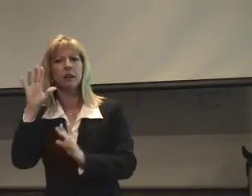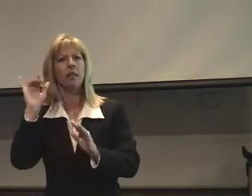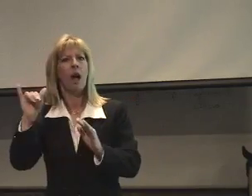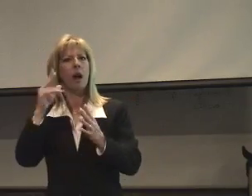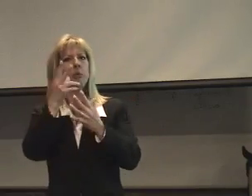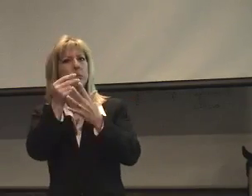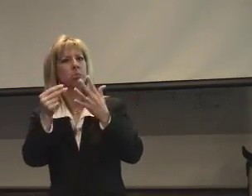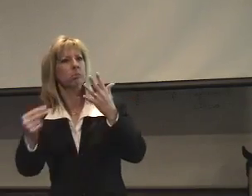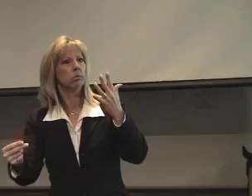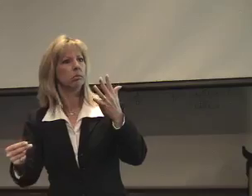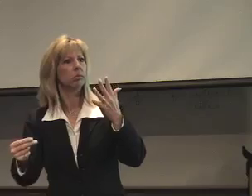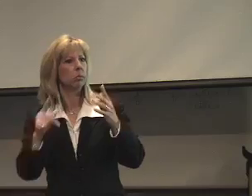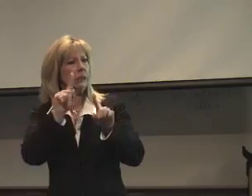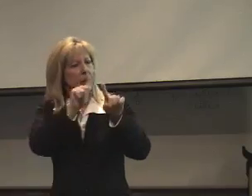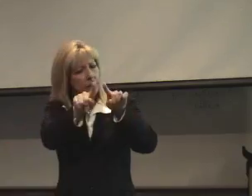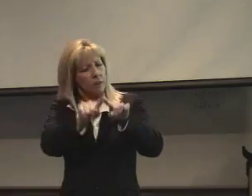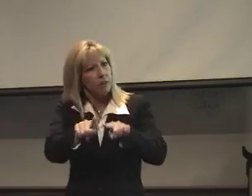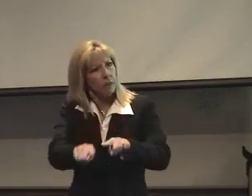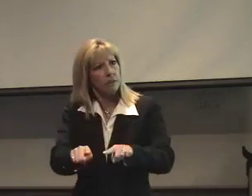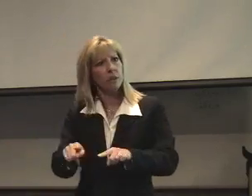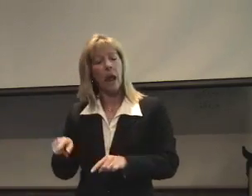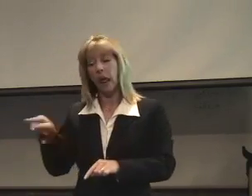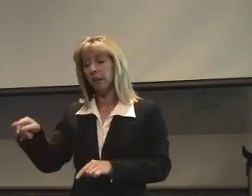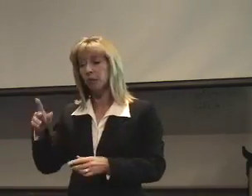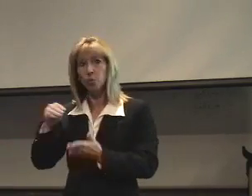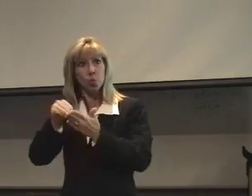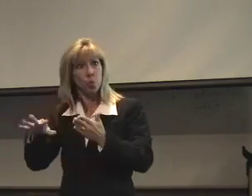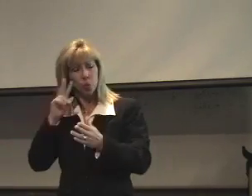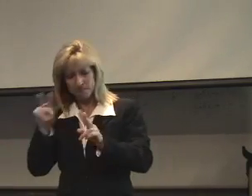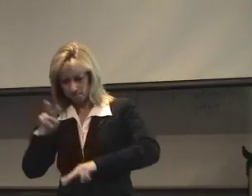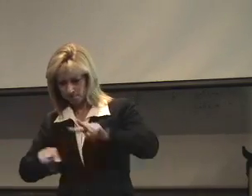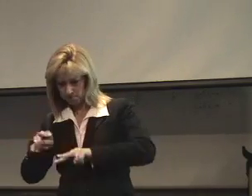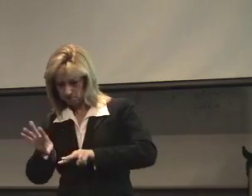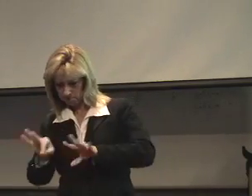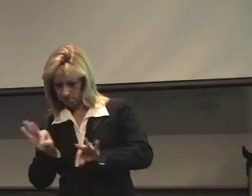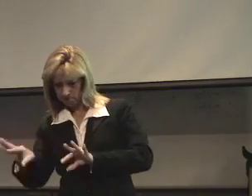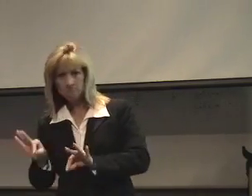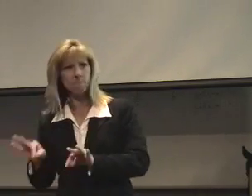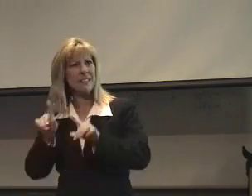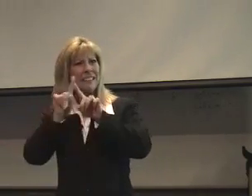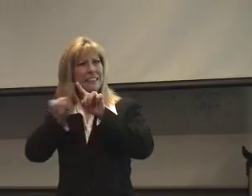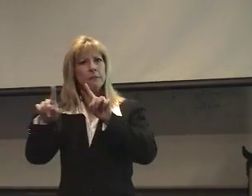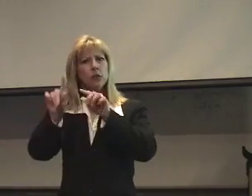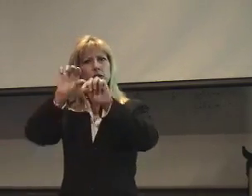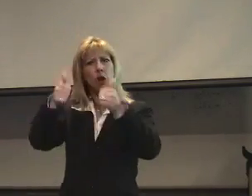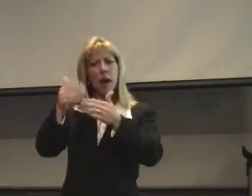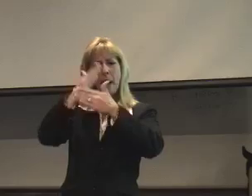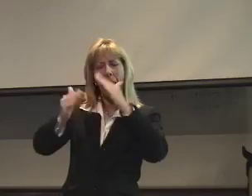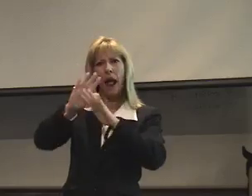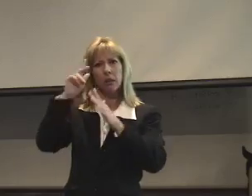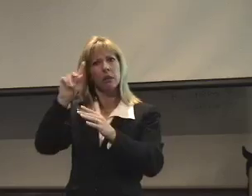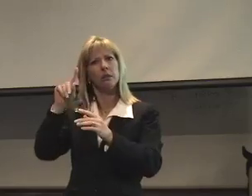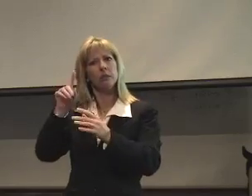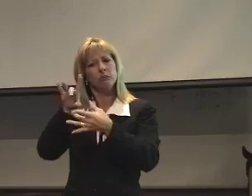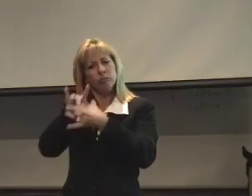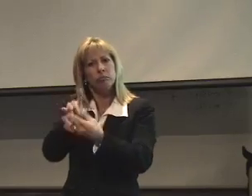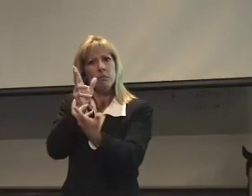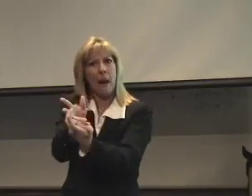use for that, and then draw the picture and talk about that. It's second grade. He's working on this. He doesn't know what grade it is, and I would never make him feel humiliated or